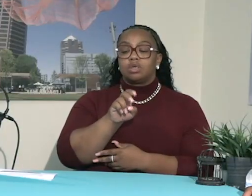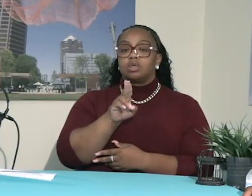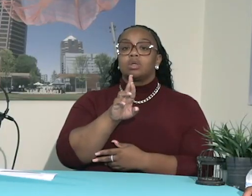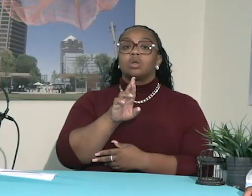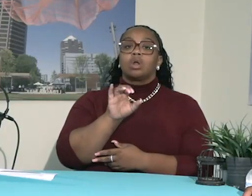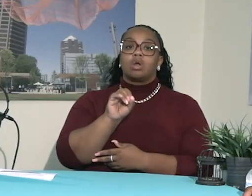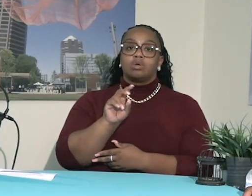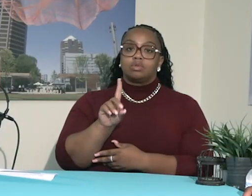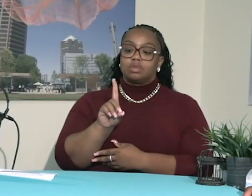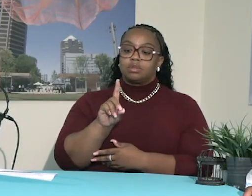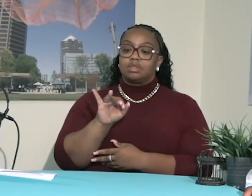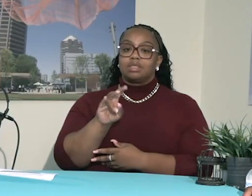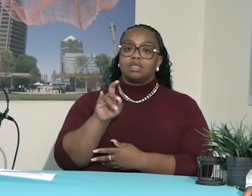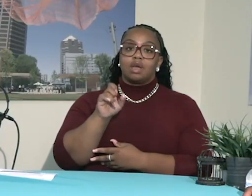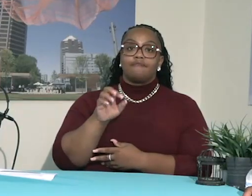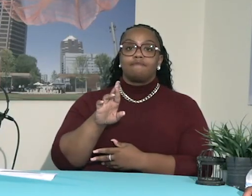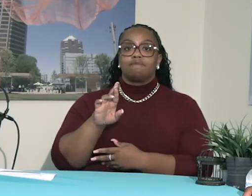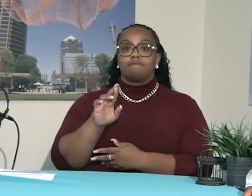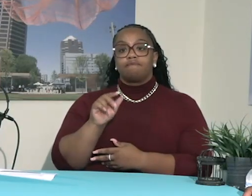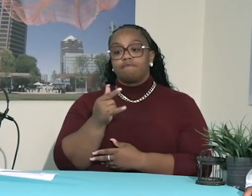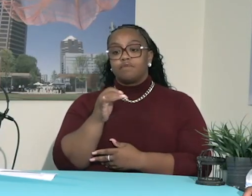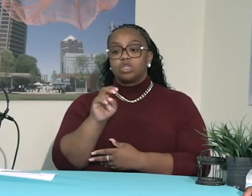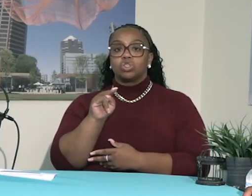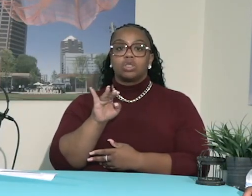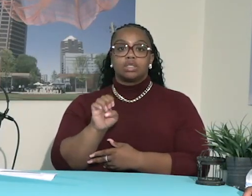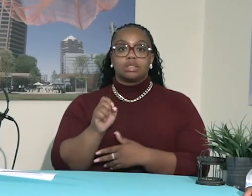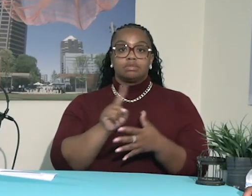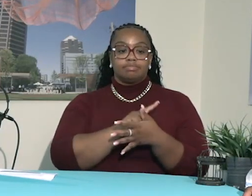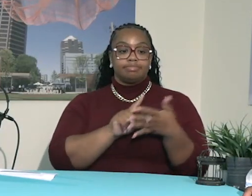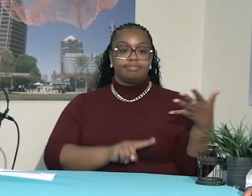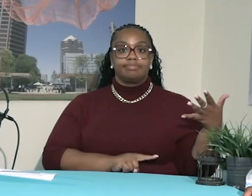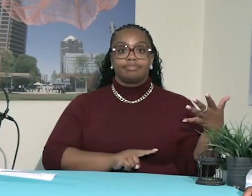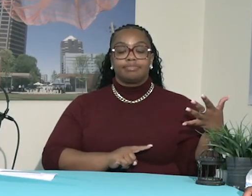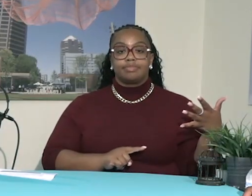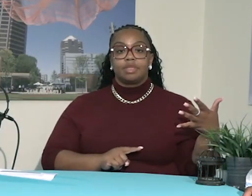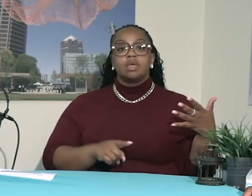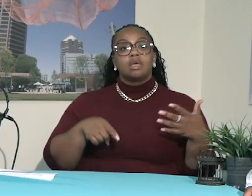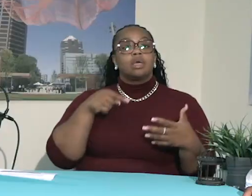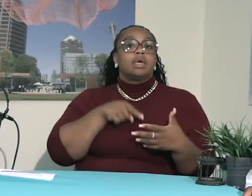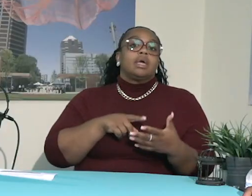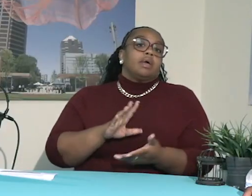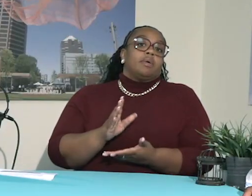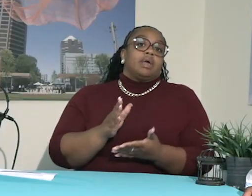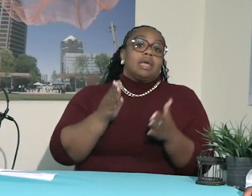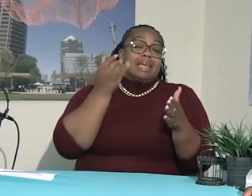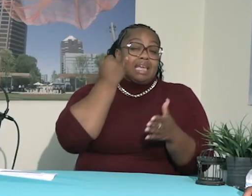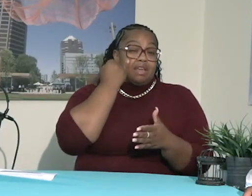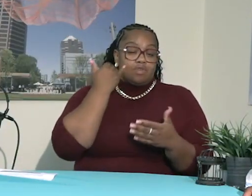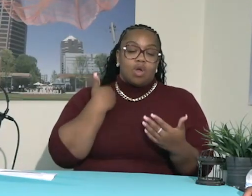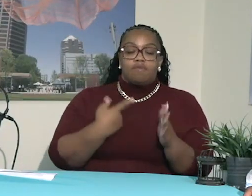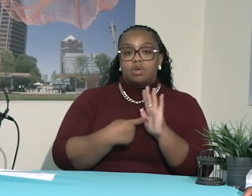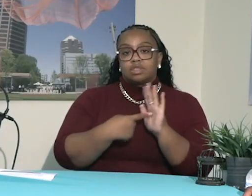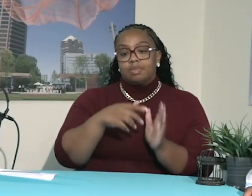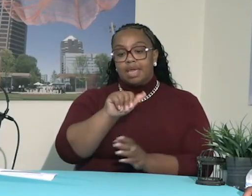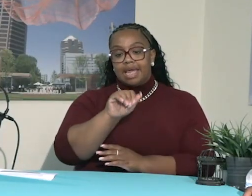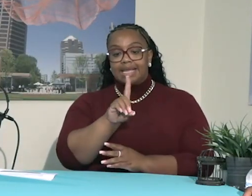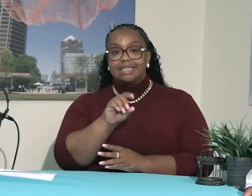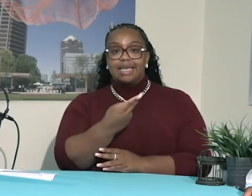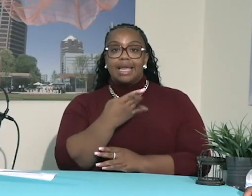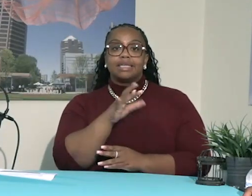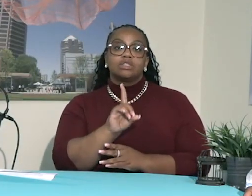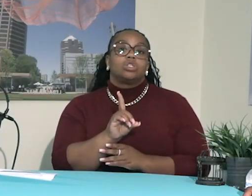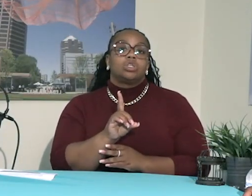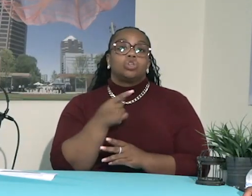persons like me who live with ADHD. For me, I can read a document, but I'm not going to retain it the first time. So I may have to read it 4 or